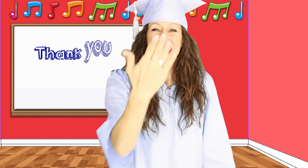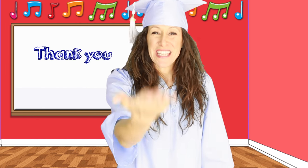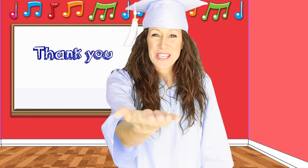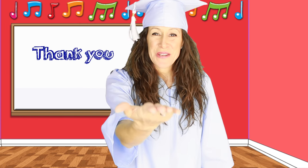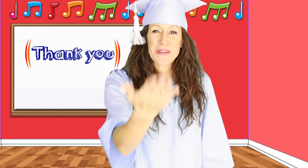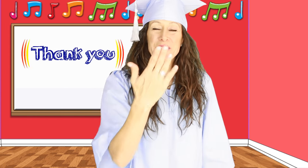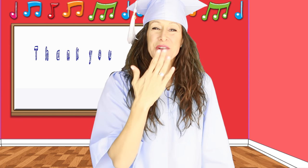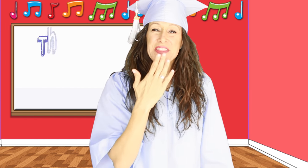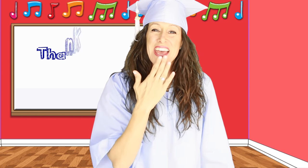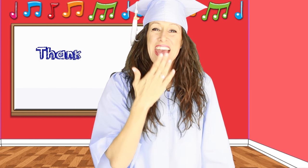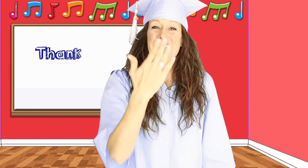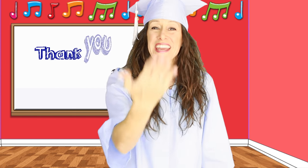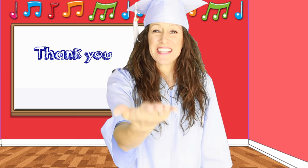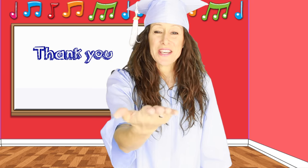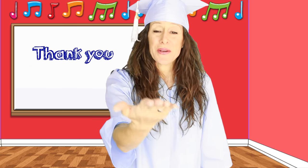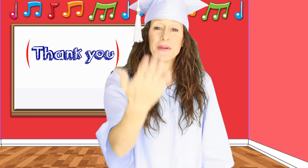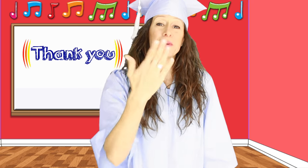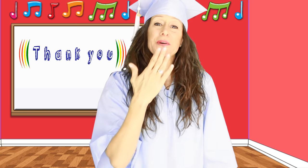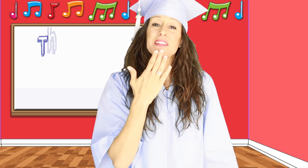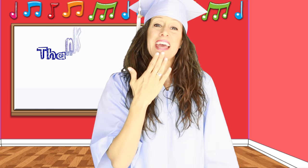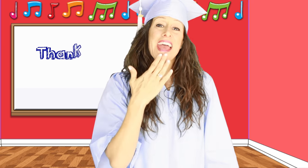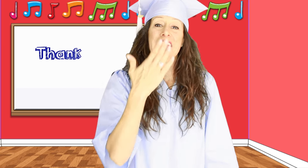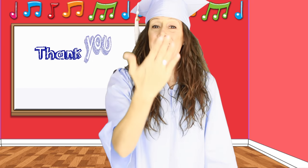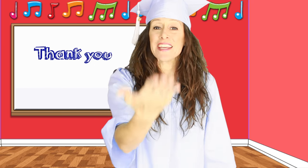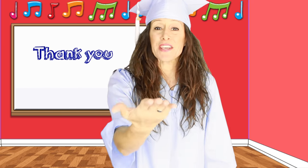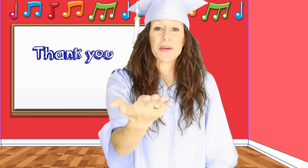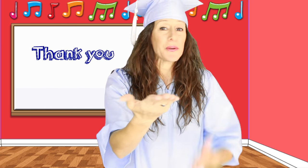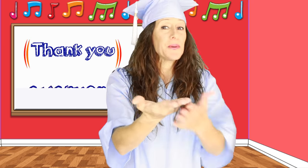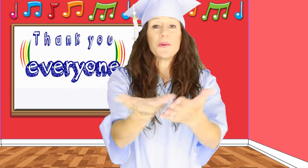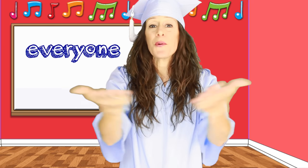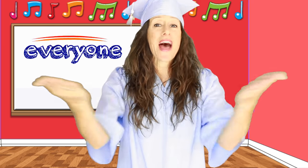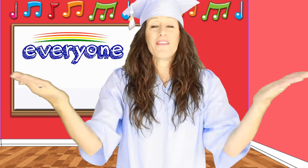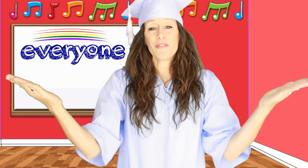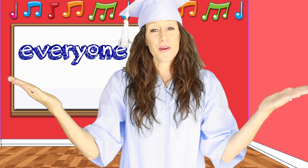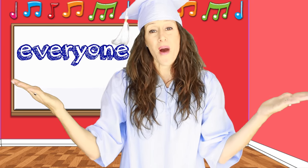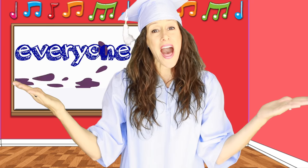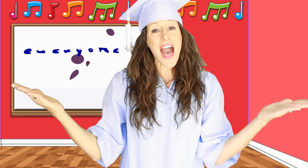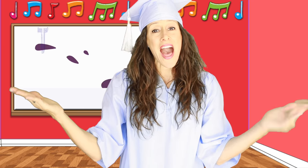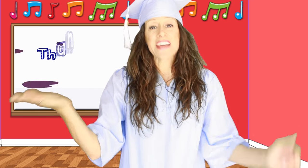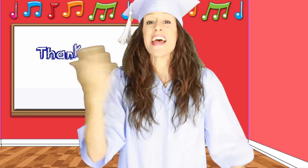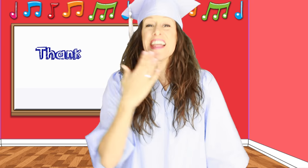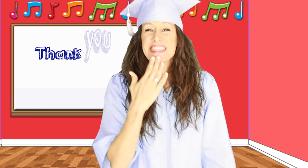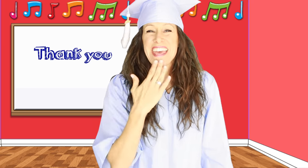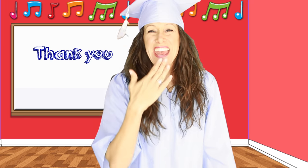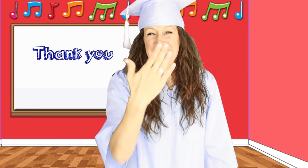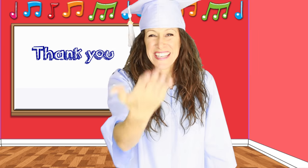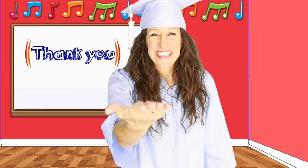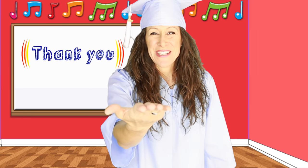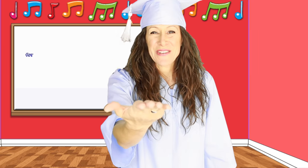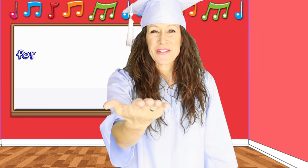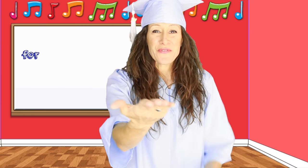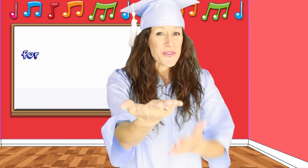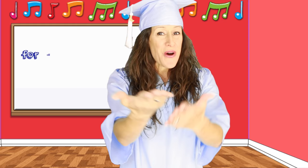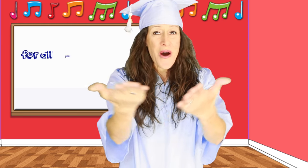Thank you, thank you, thank you, everyone. Thank you for